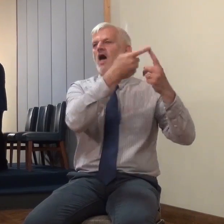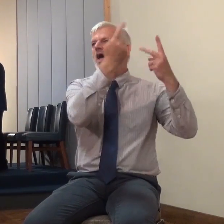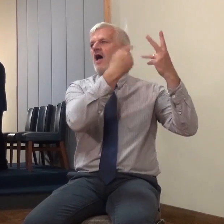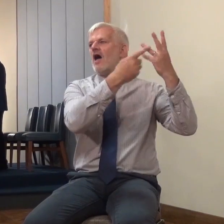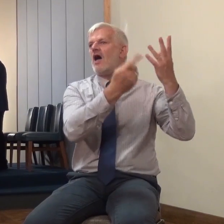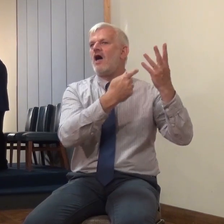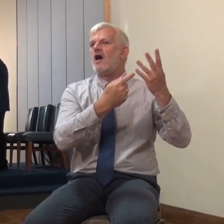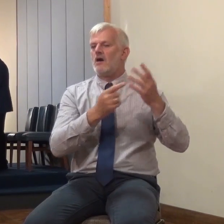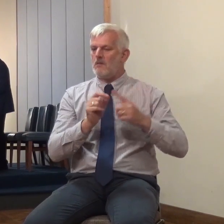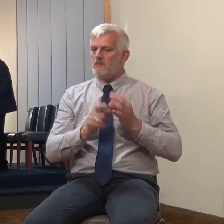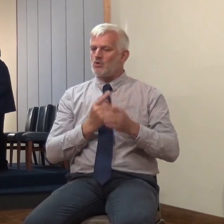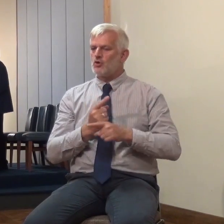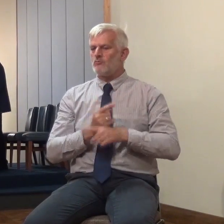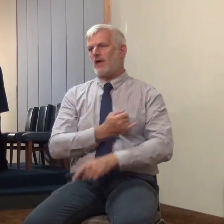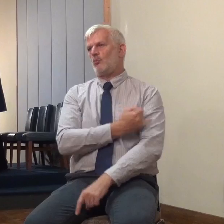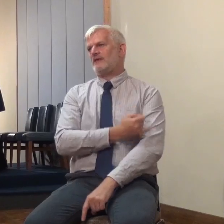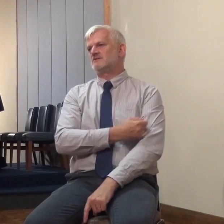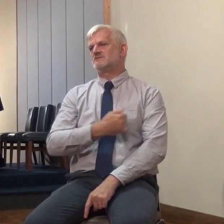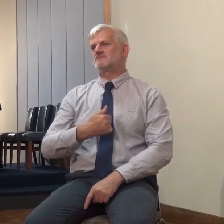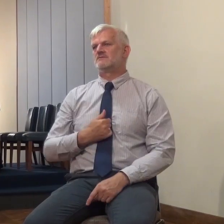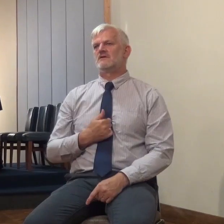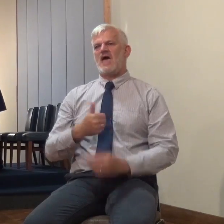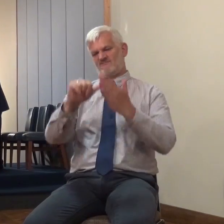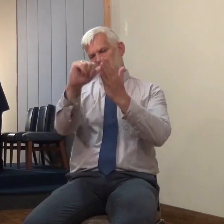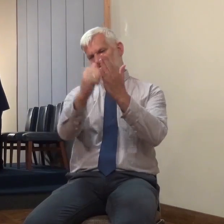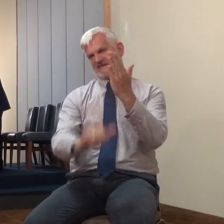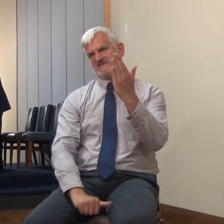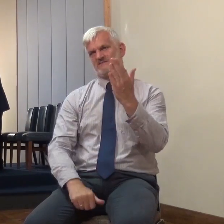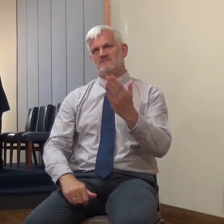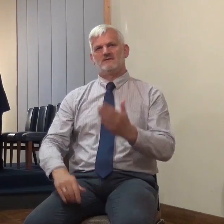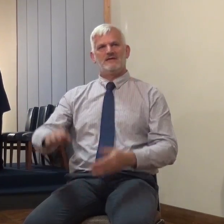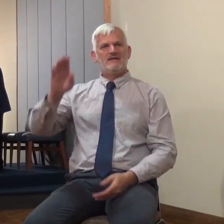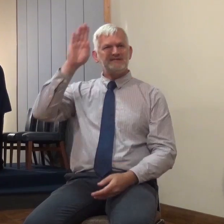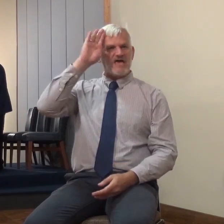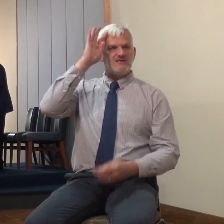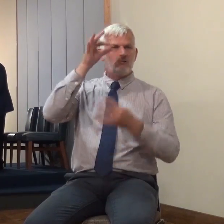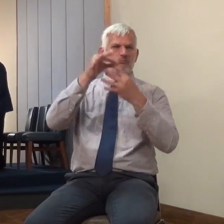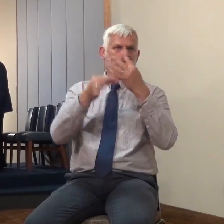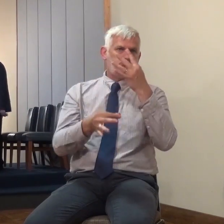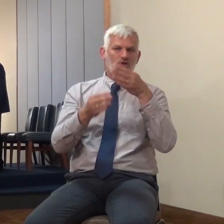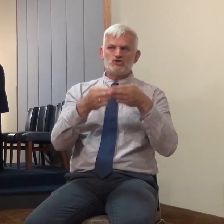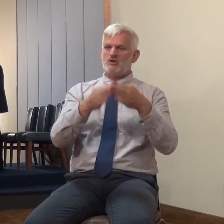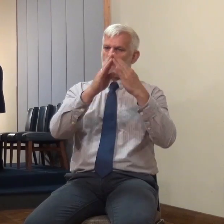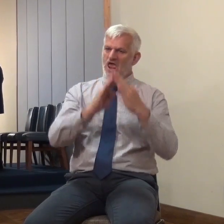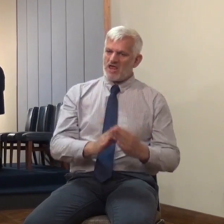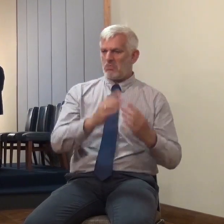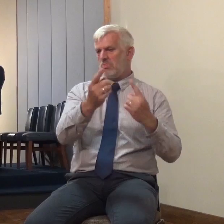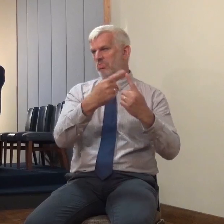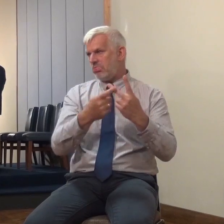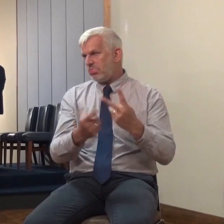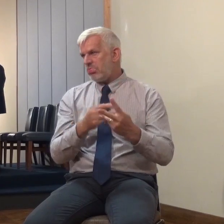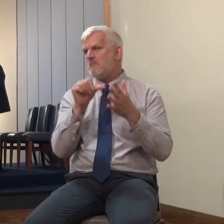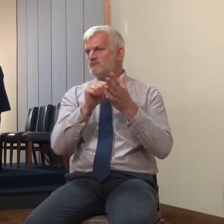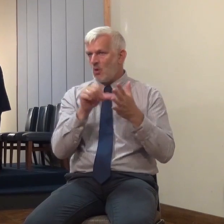the beatings, the shipwrecks, the dangers, the deprivations. And he rounds off the list of trials that